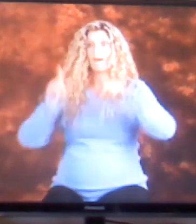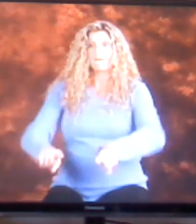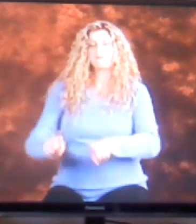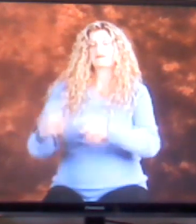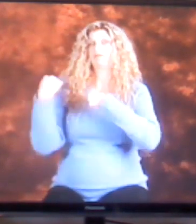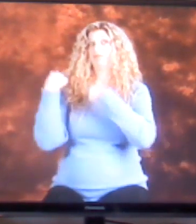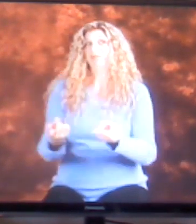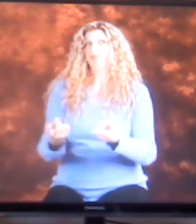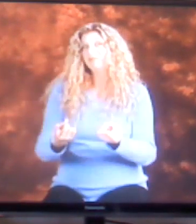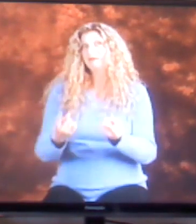What do I see for the next trend?